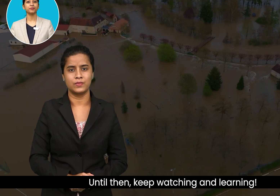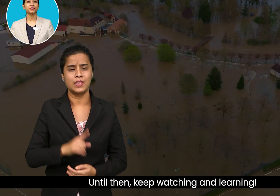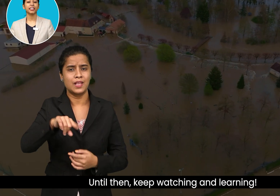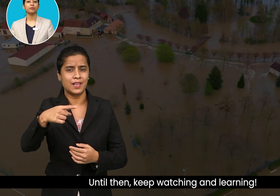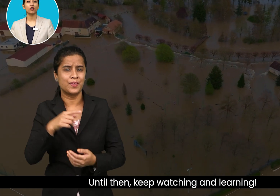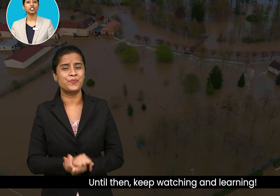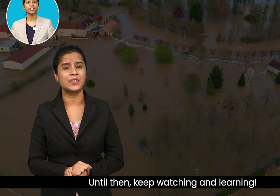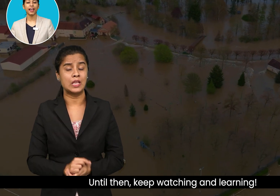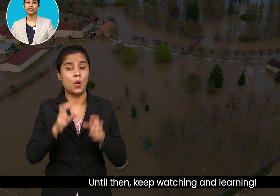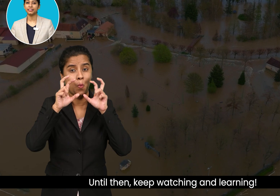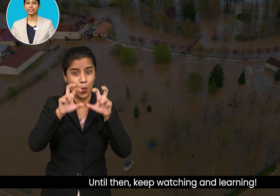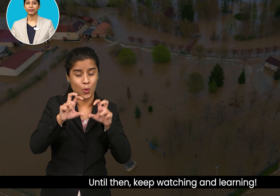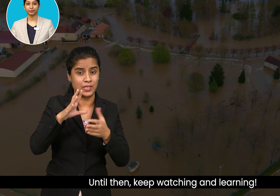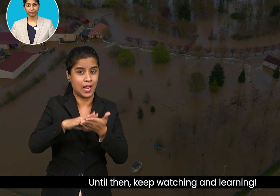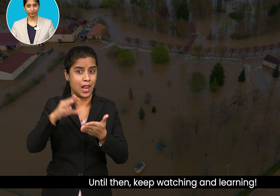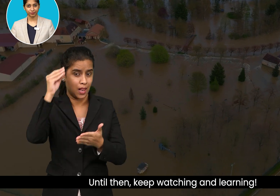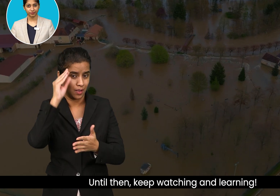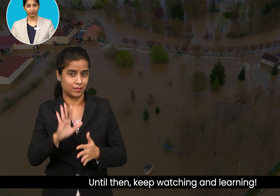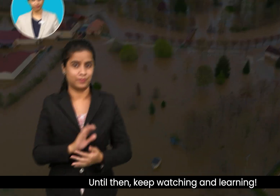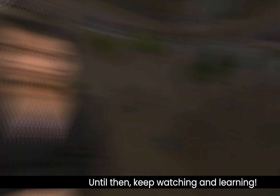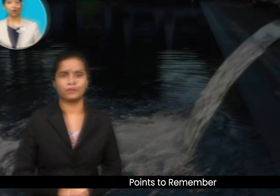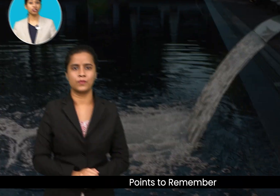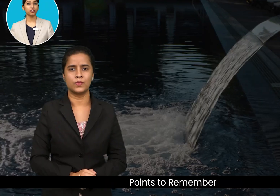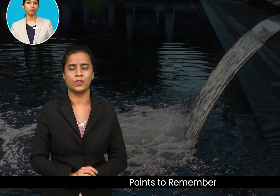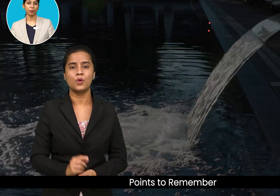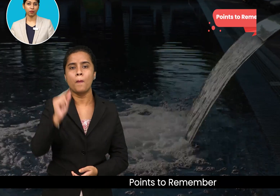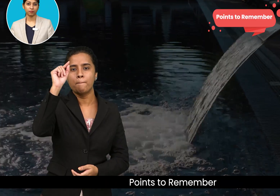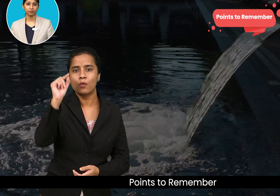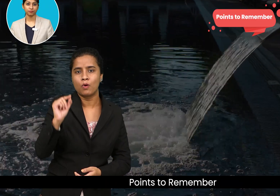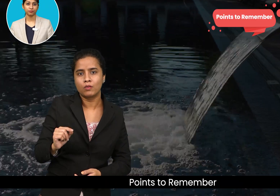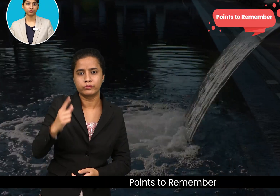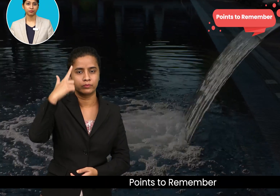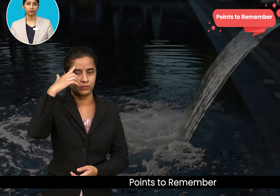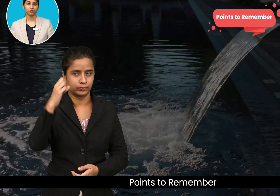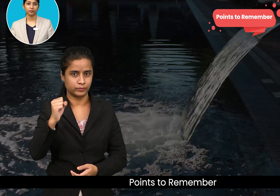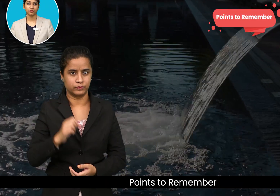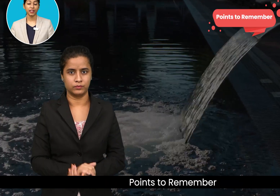Until then, keep watching and learning. Points to remember.